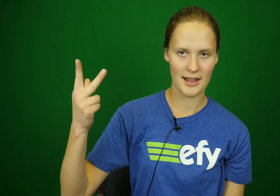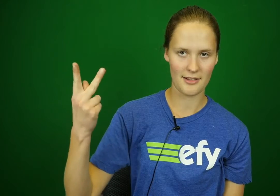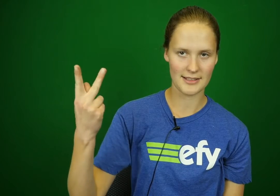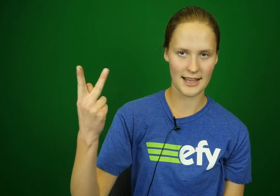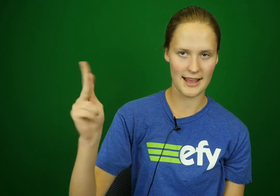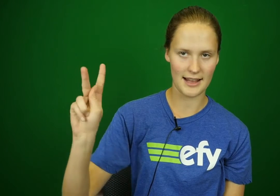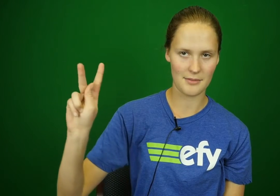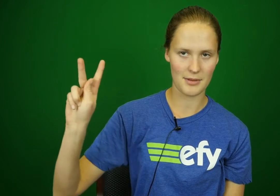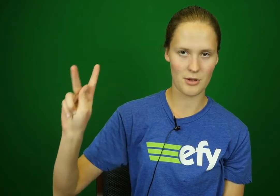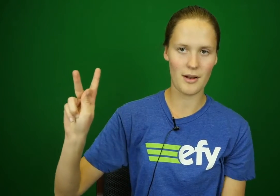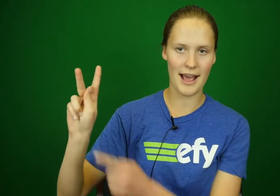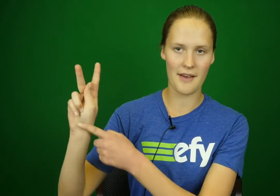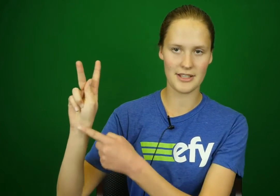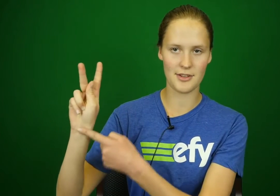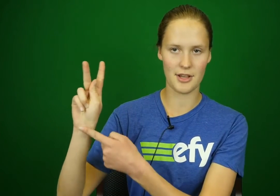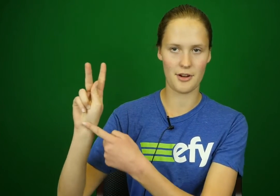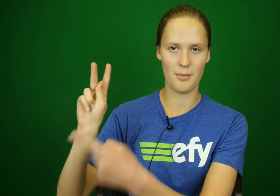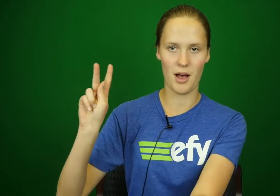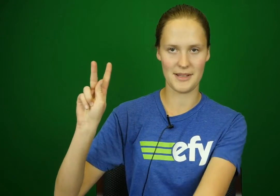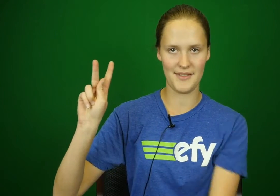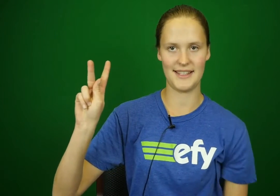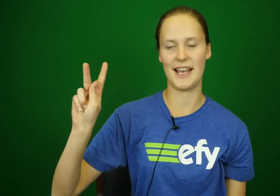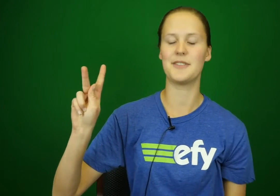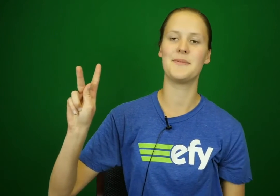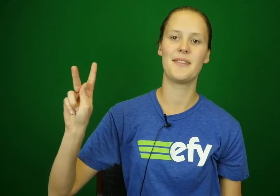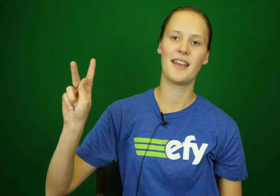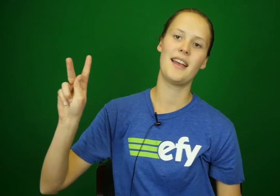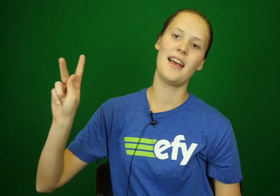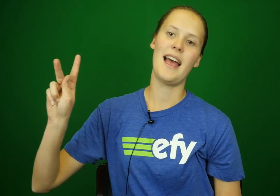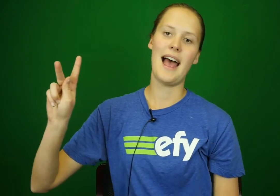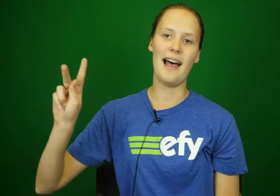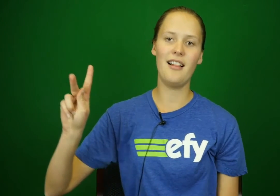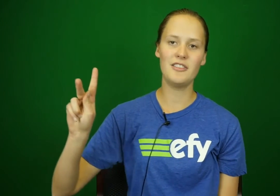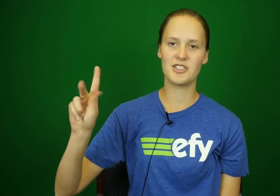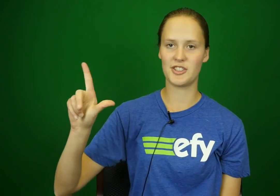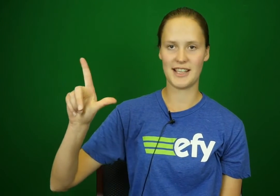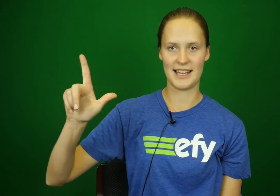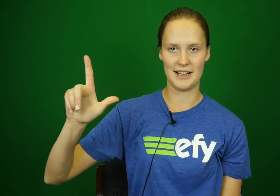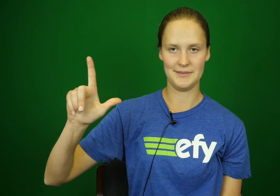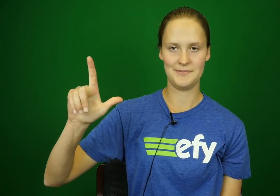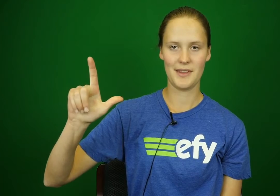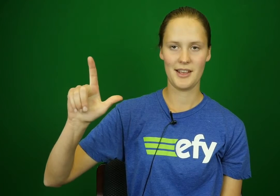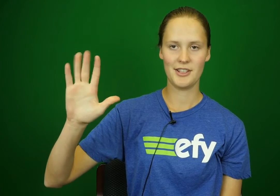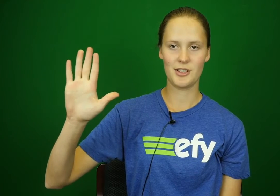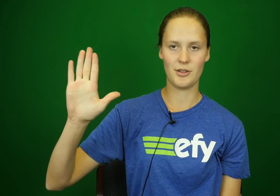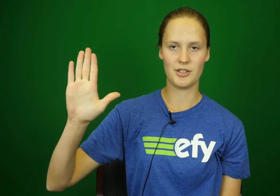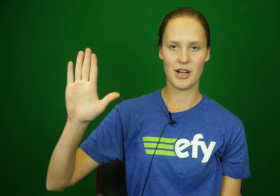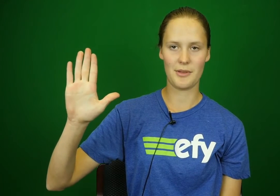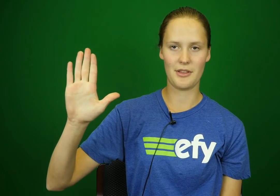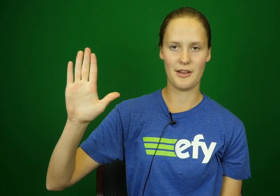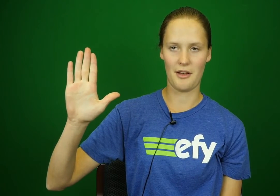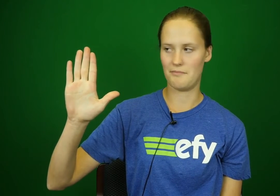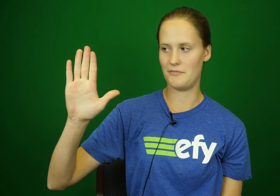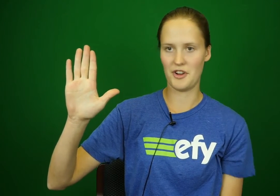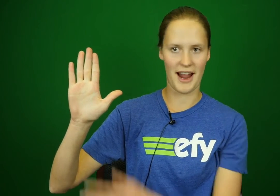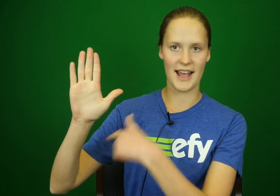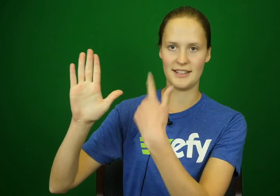looks like that. But you want to have it so that your palm is facing out. L just looks like an L. So you'll start with your hand in the